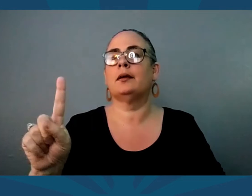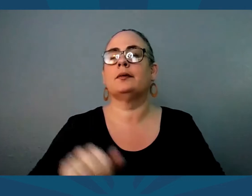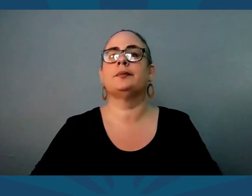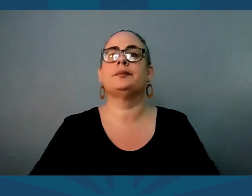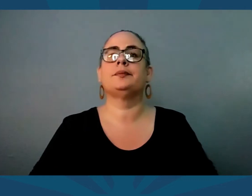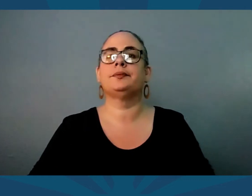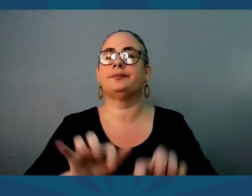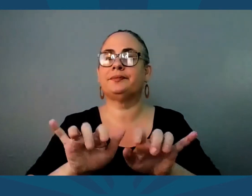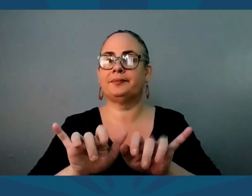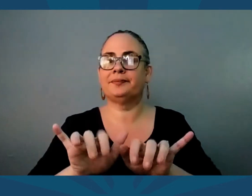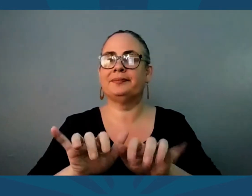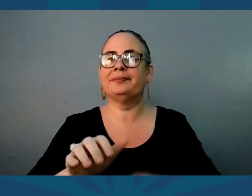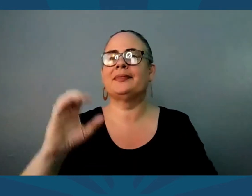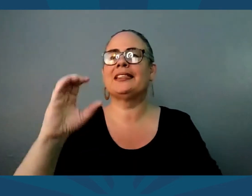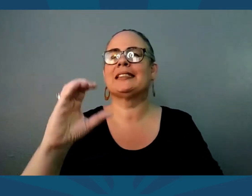928-679-7131.